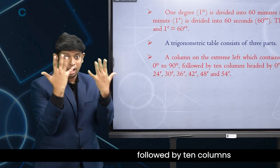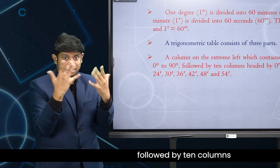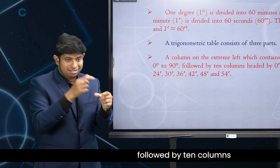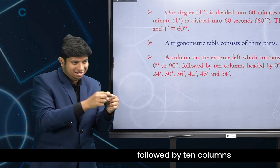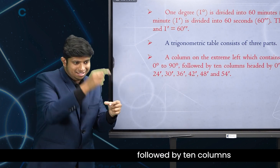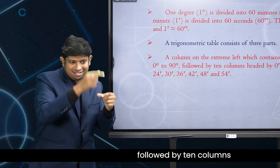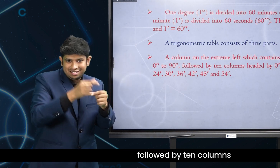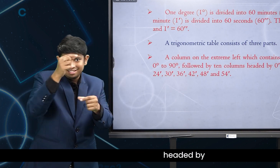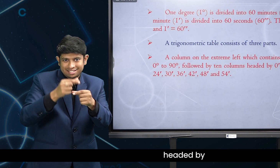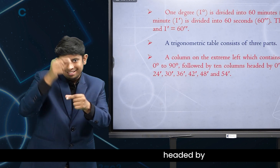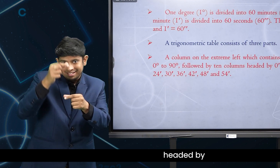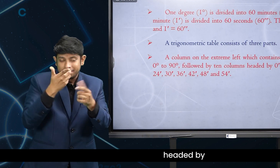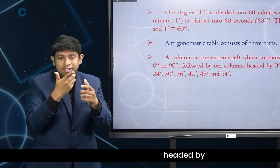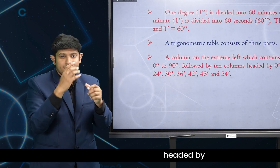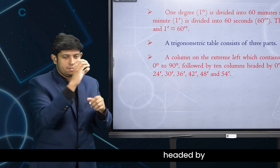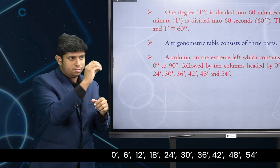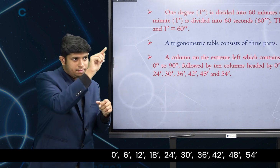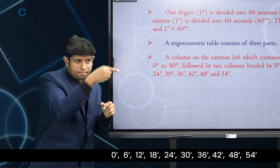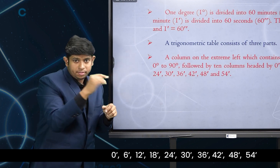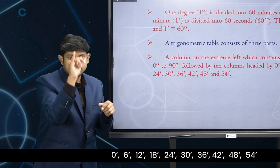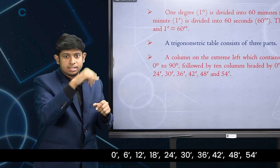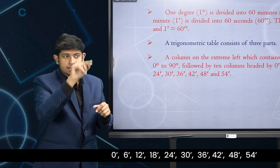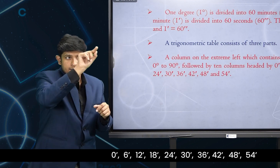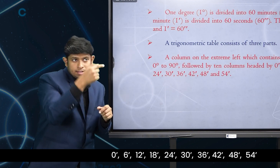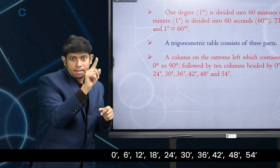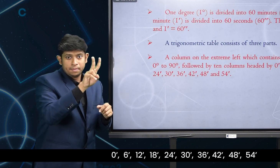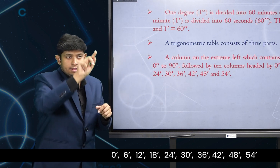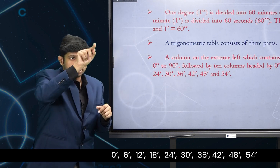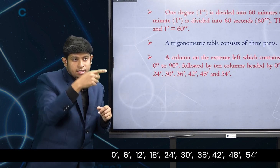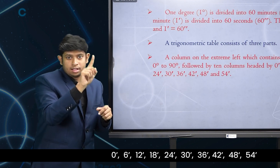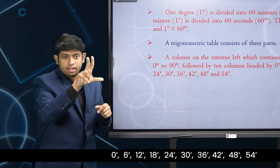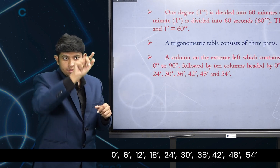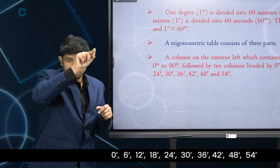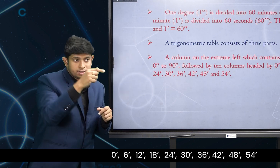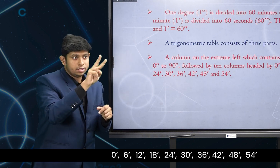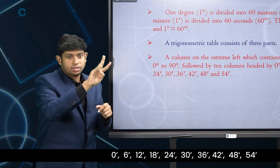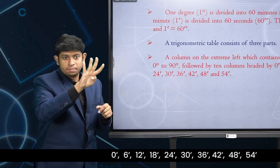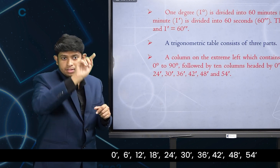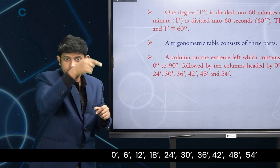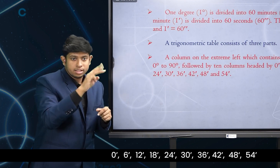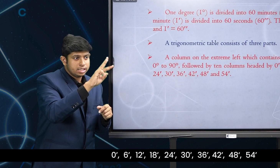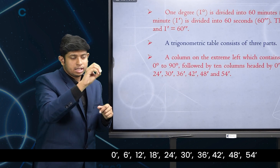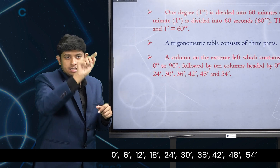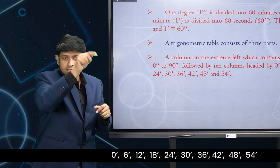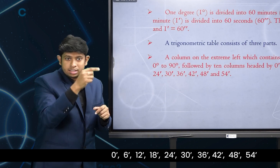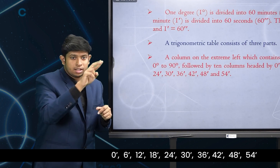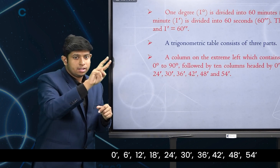columns headed by 0 minutes, 6 minutes, 12 minutes, 18 minutes, 24 minutes, 30